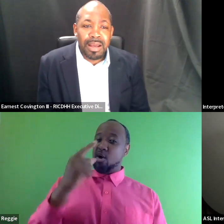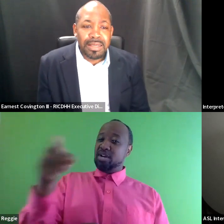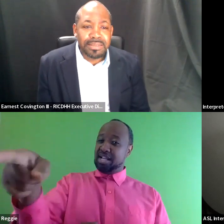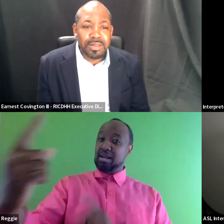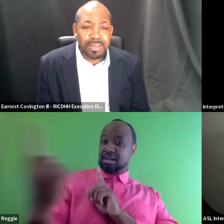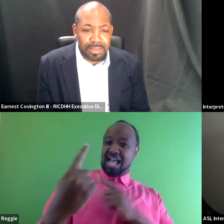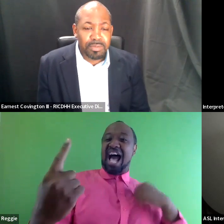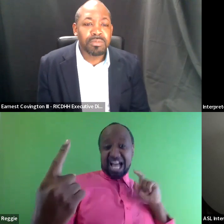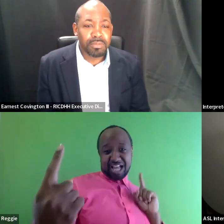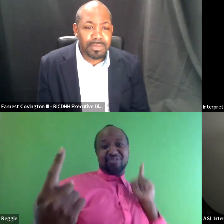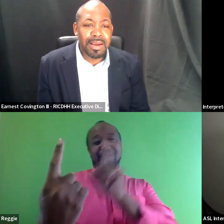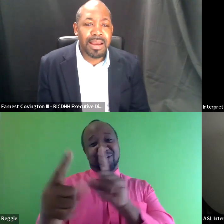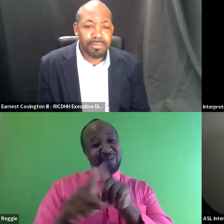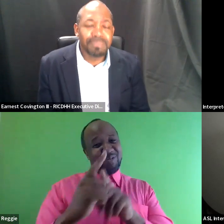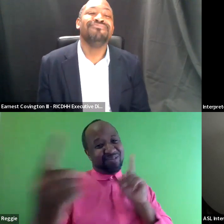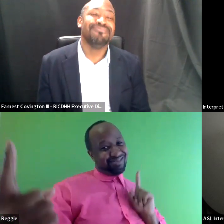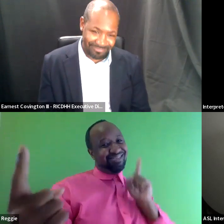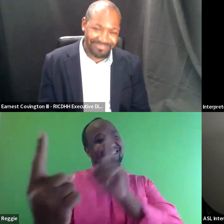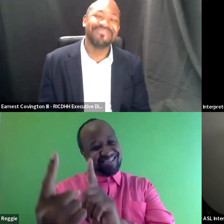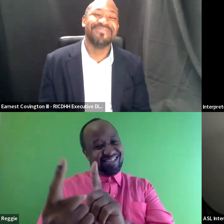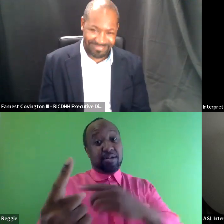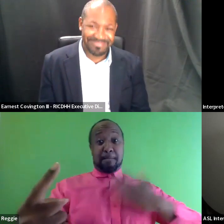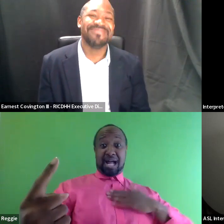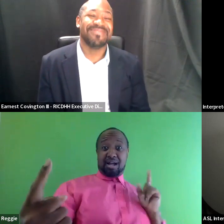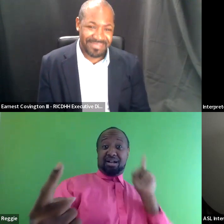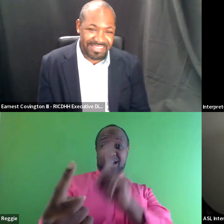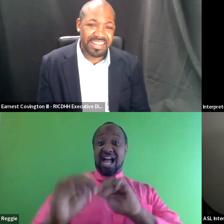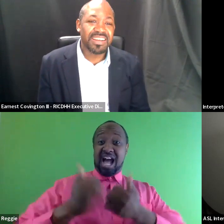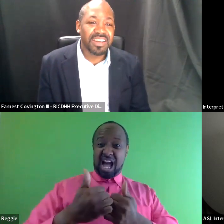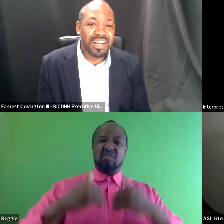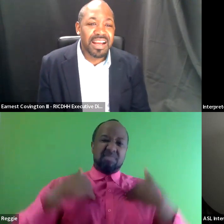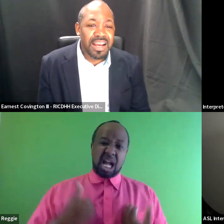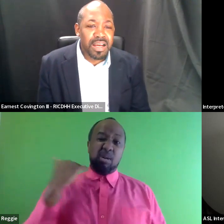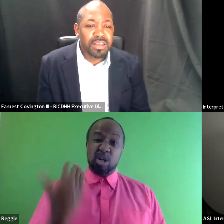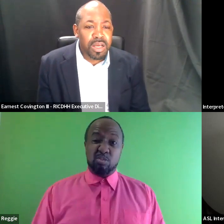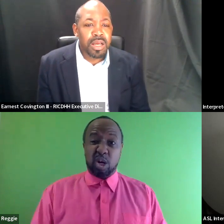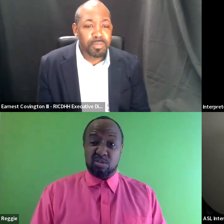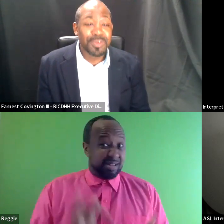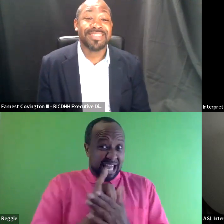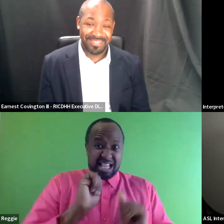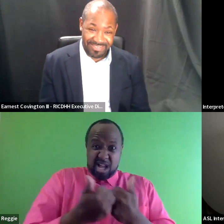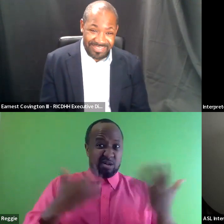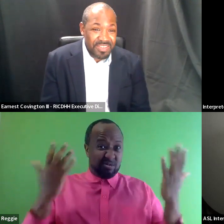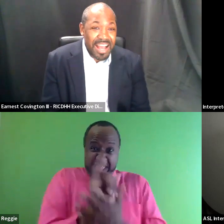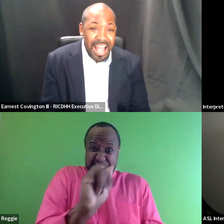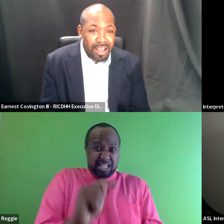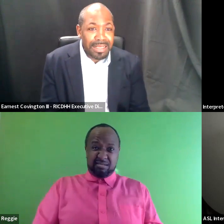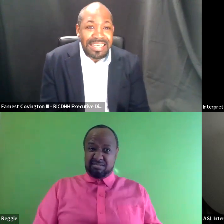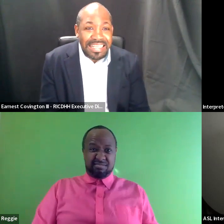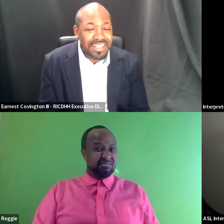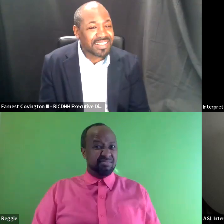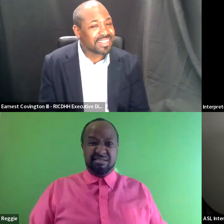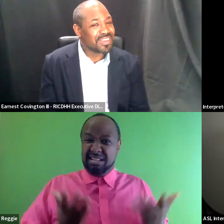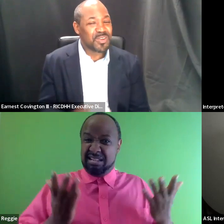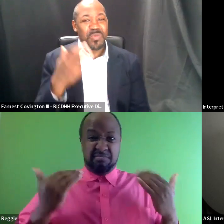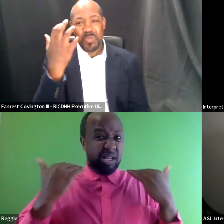to help me get to my goals. And it wasn't just people coming to me. I finally got assertive and sought out things too.